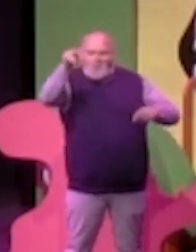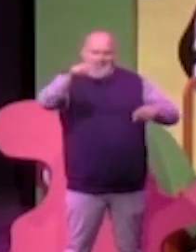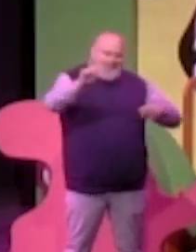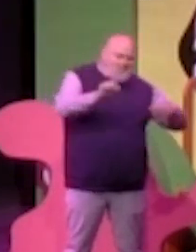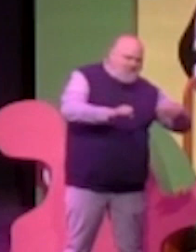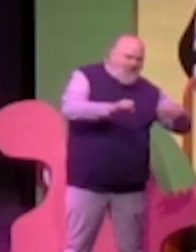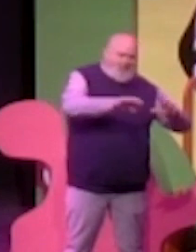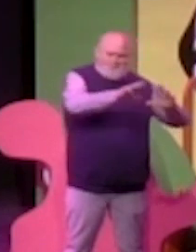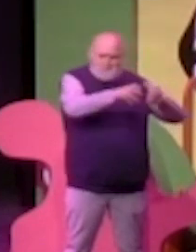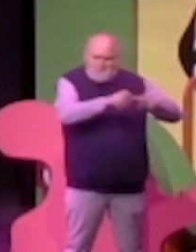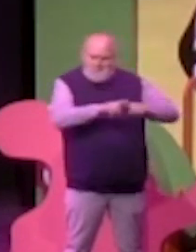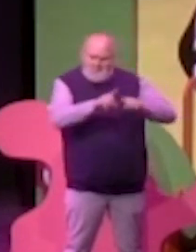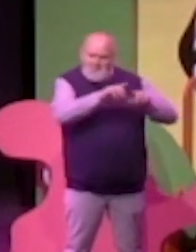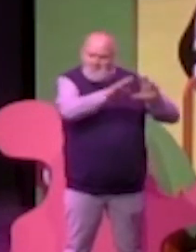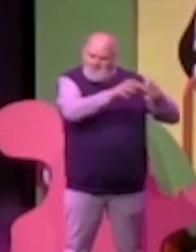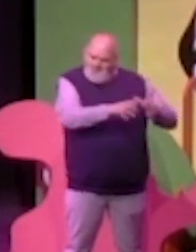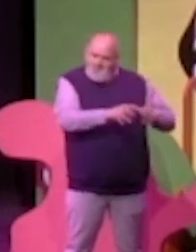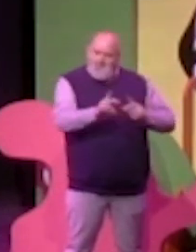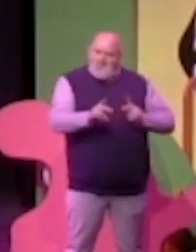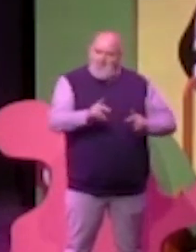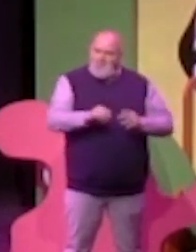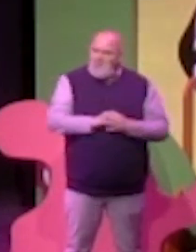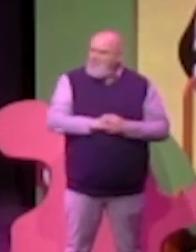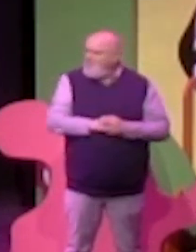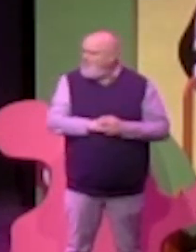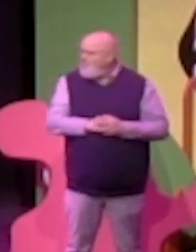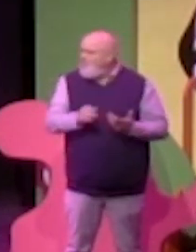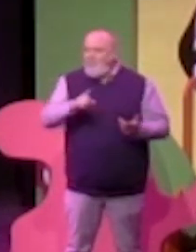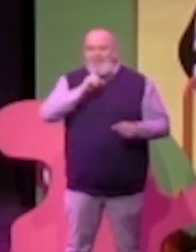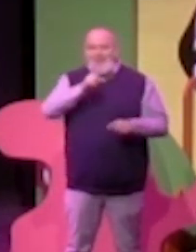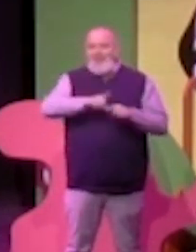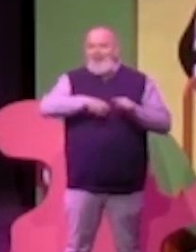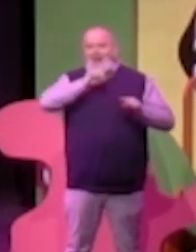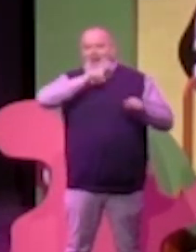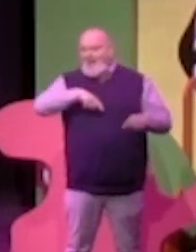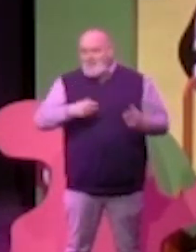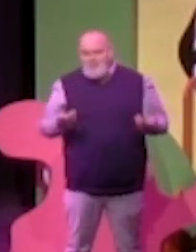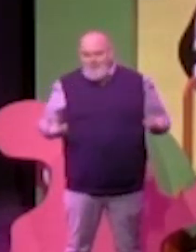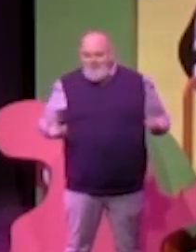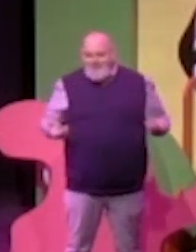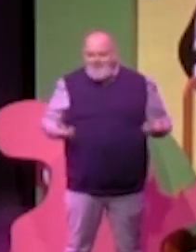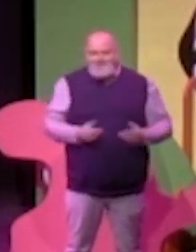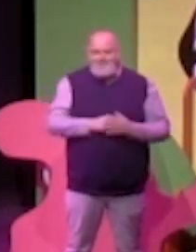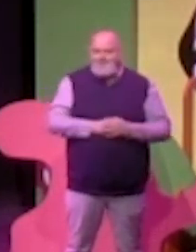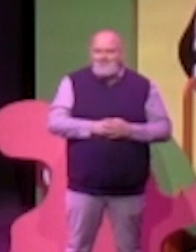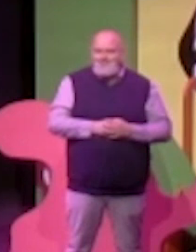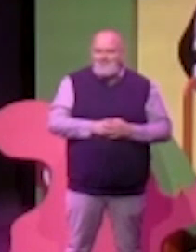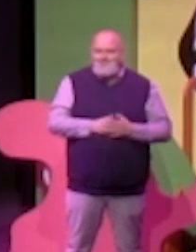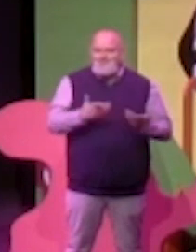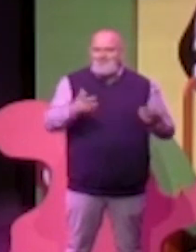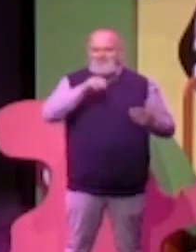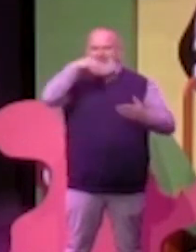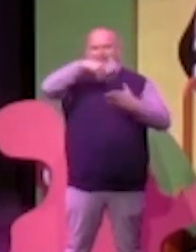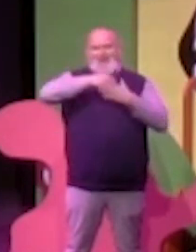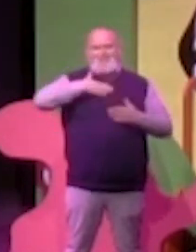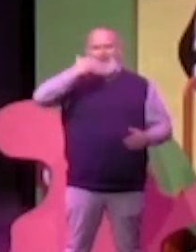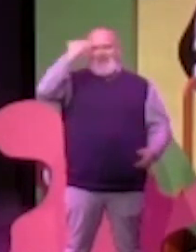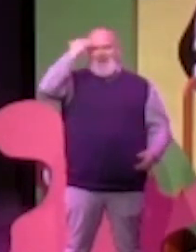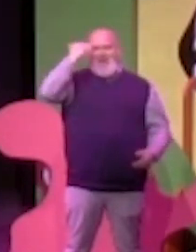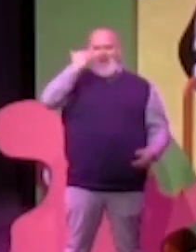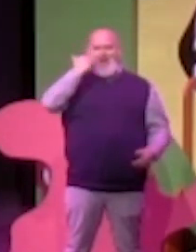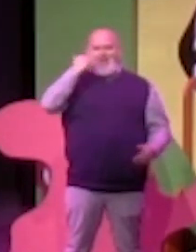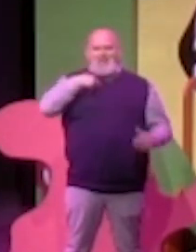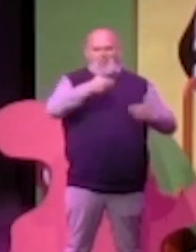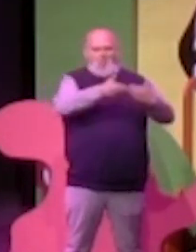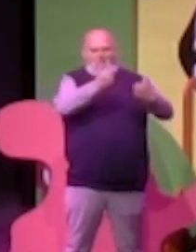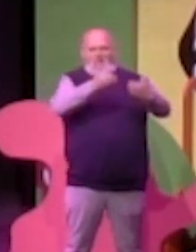And I don't know, you guys, I really can't answer that because it's not really in my head that we're all so separate